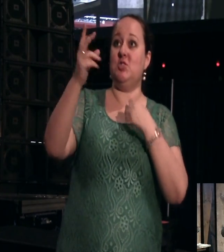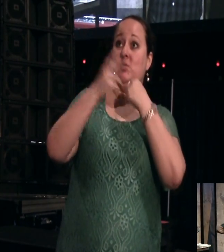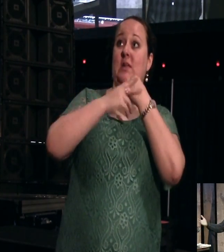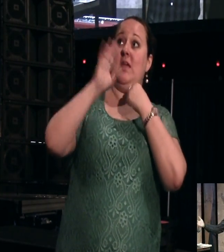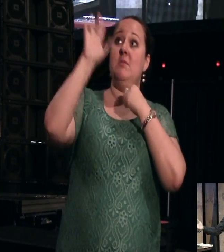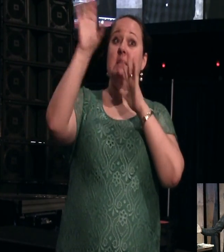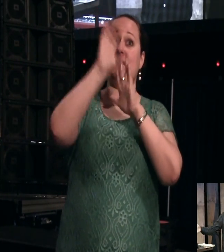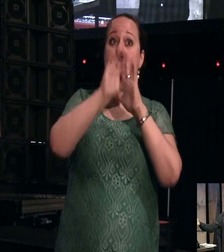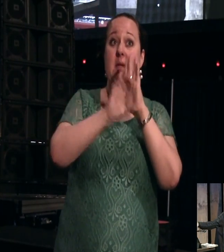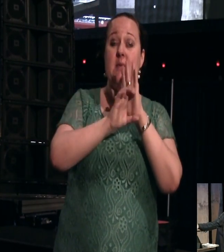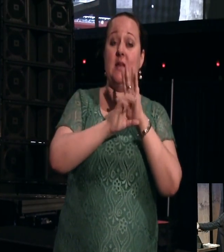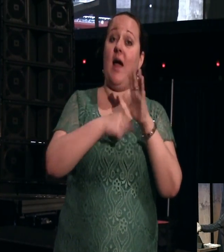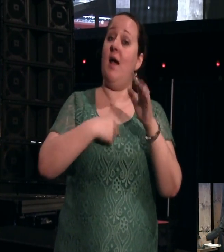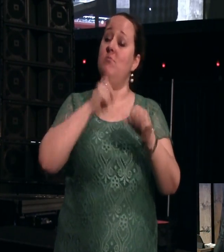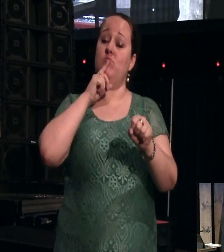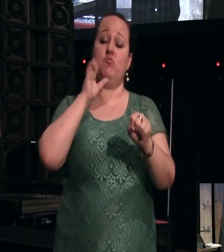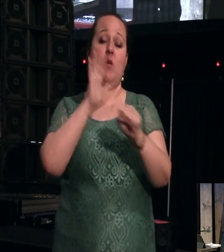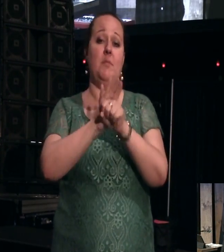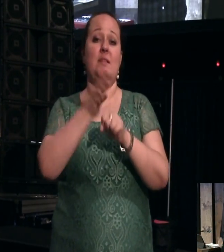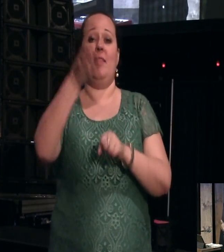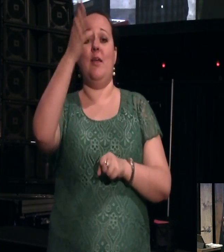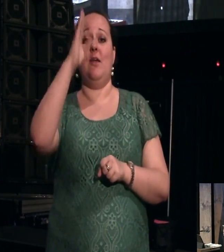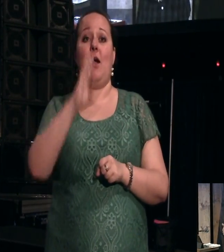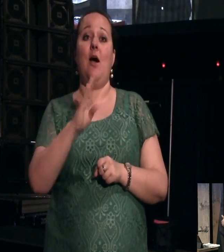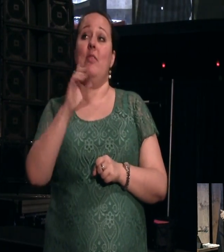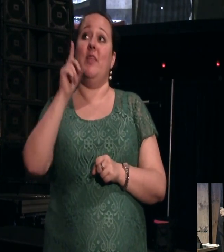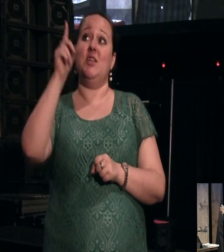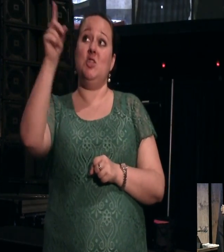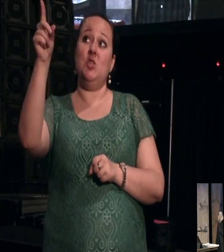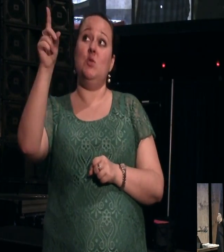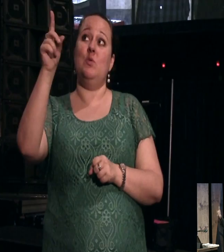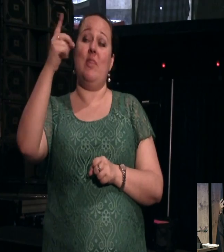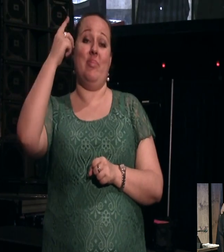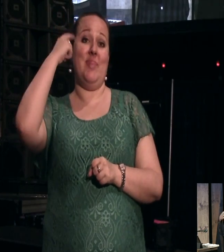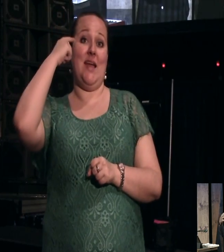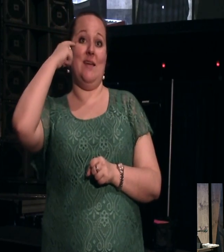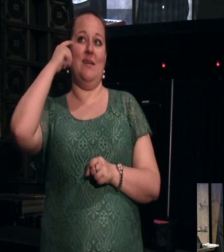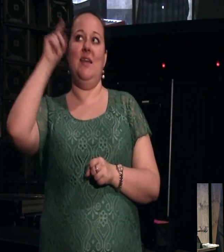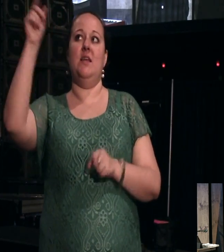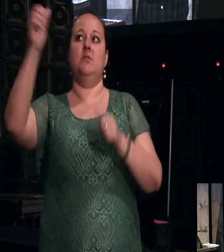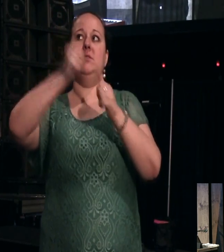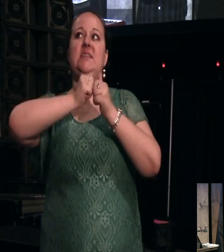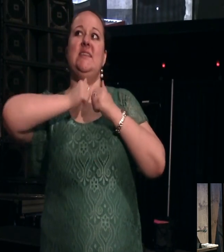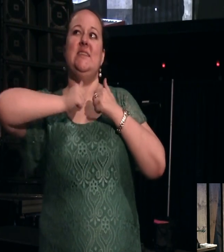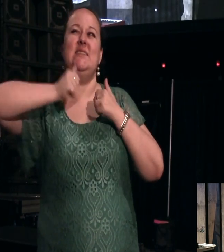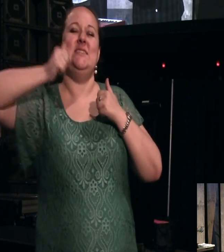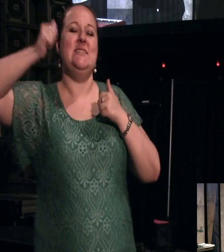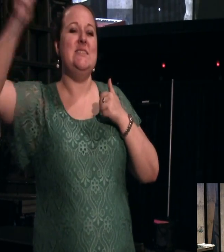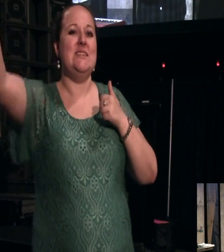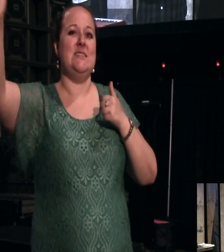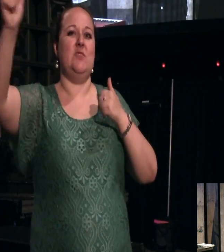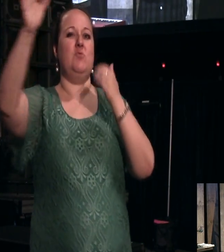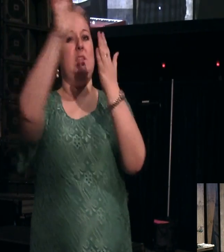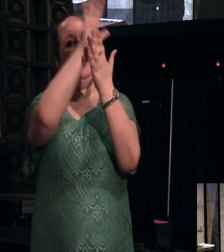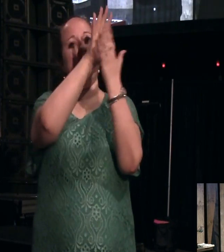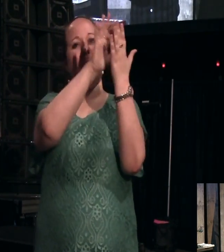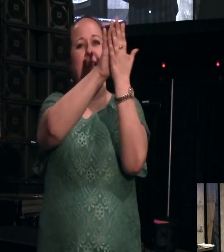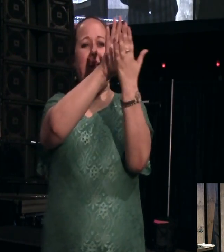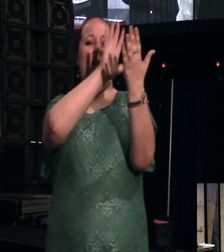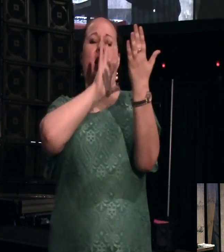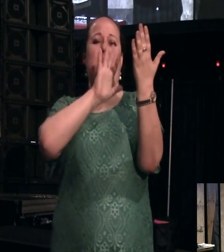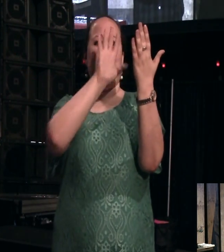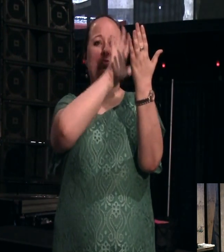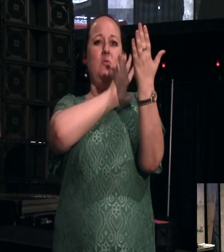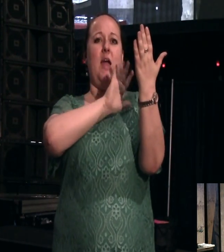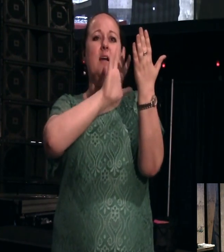God, if there's no desire in you to keep his commandments, I guarantee you it's because the God that you're relating to is so